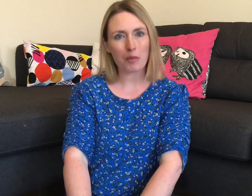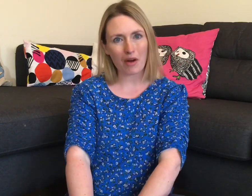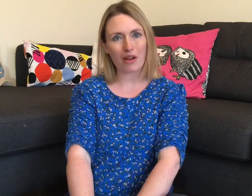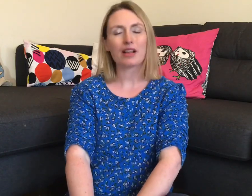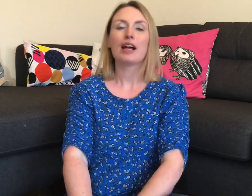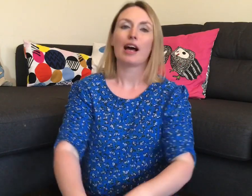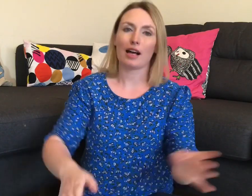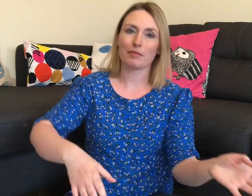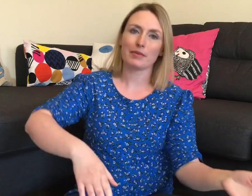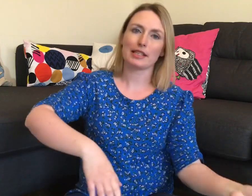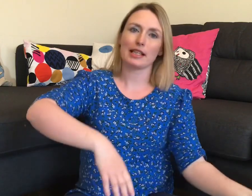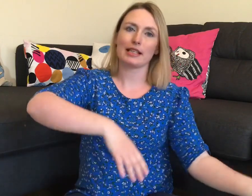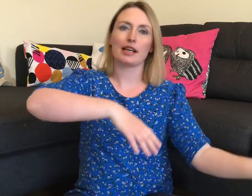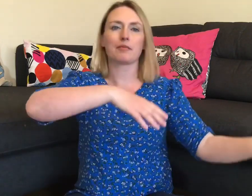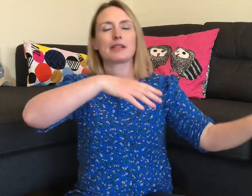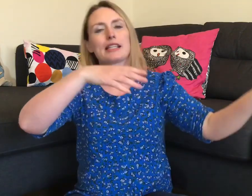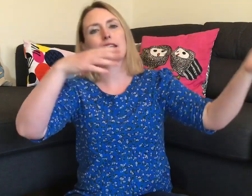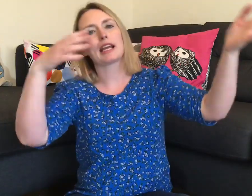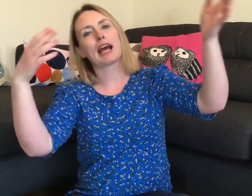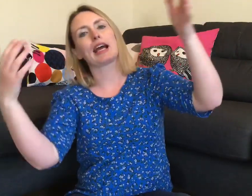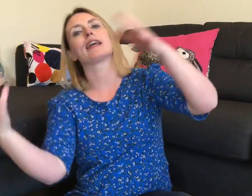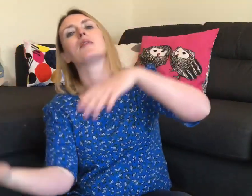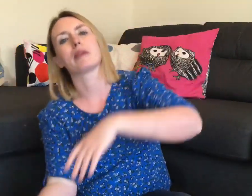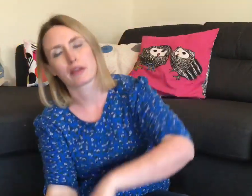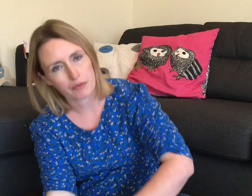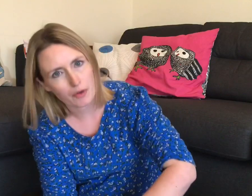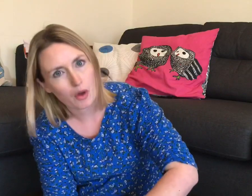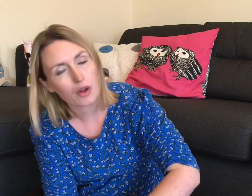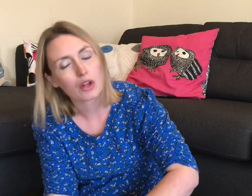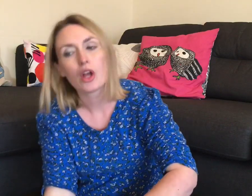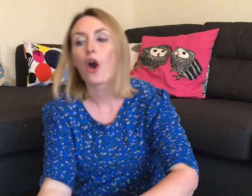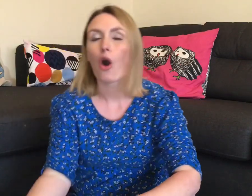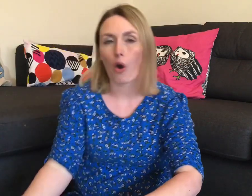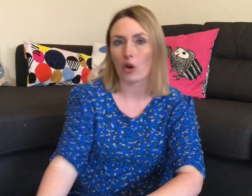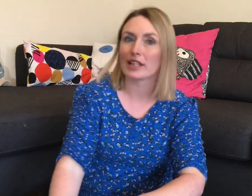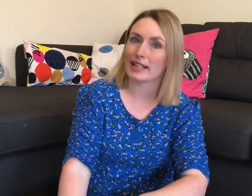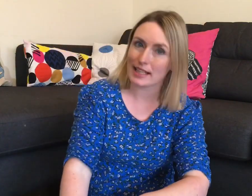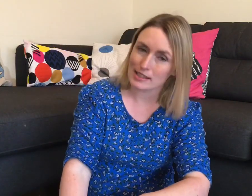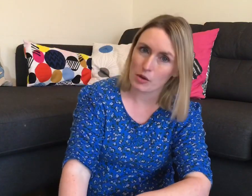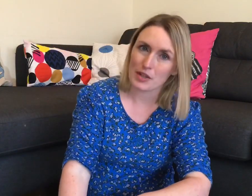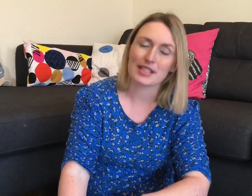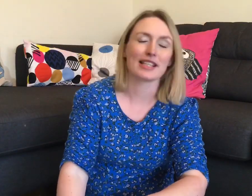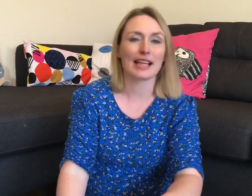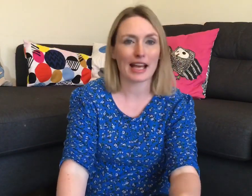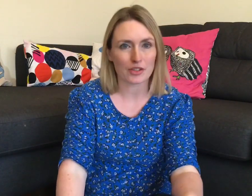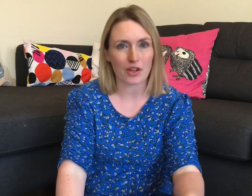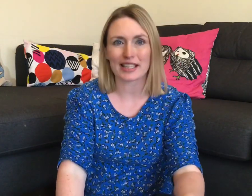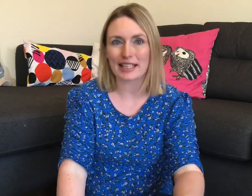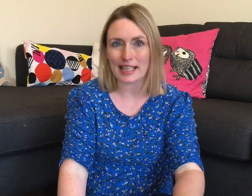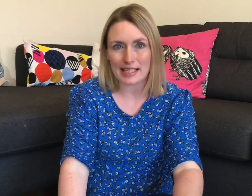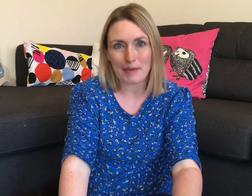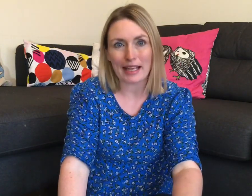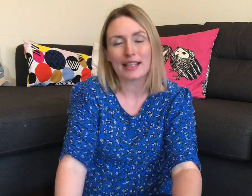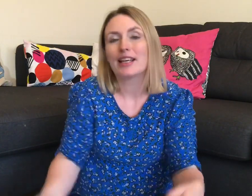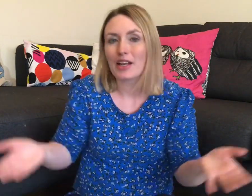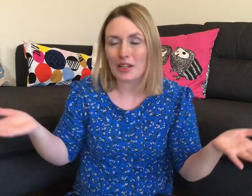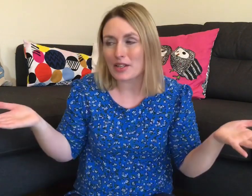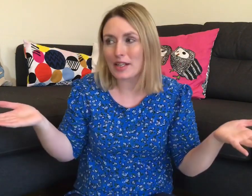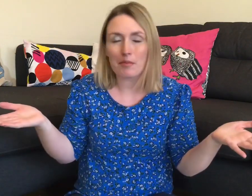wall. Humpty Dumpty had a big fall. All the king's horses and all the king's men couldn't